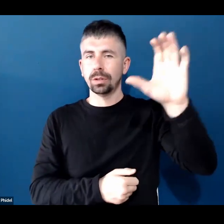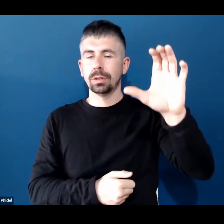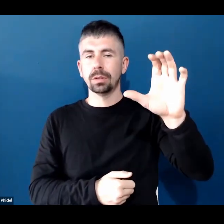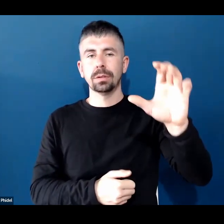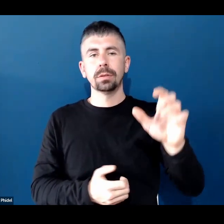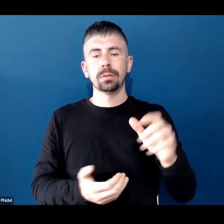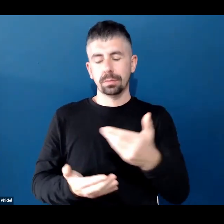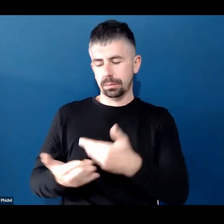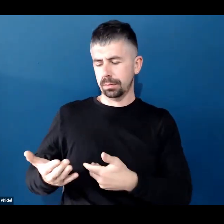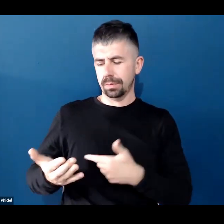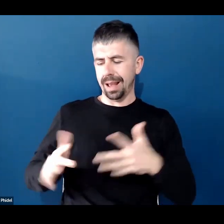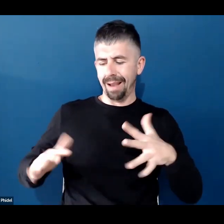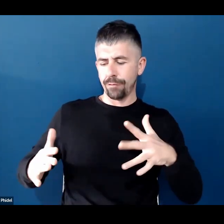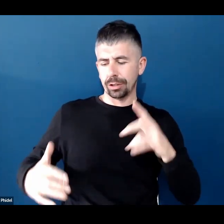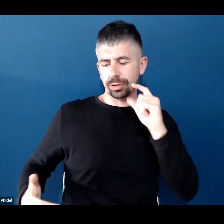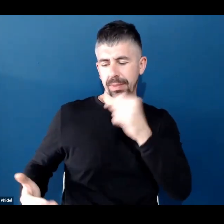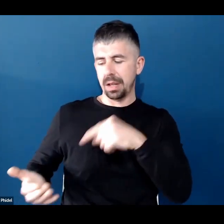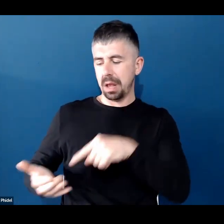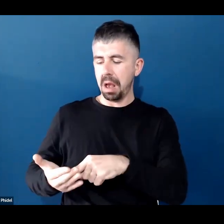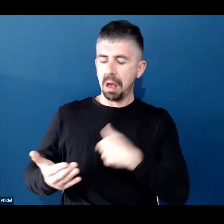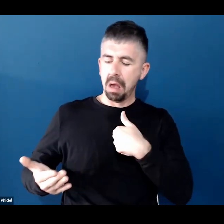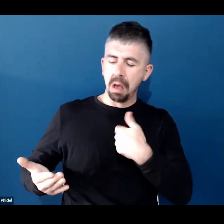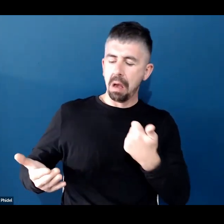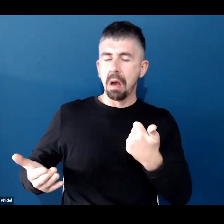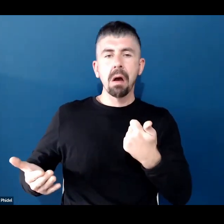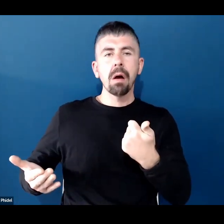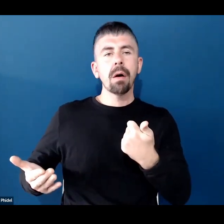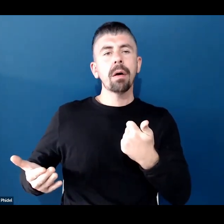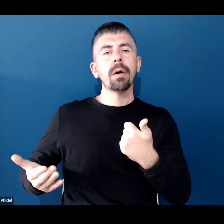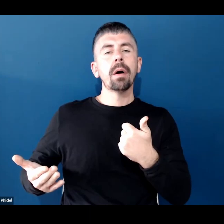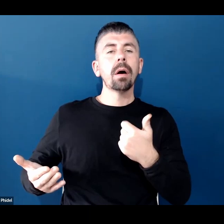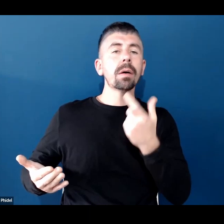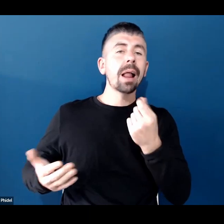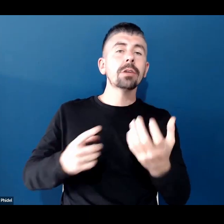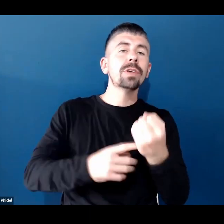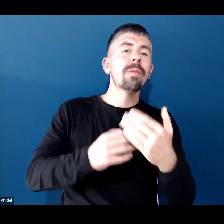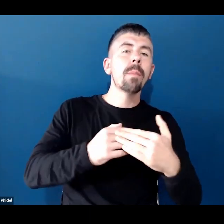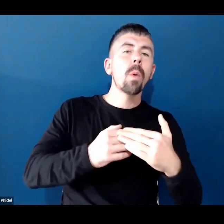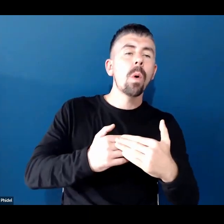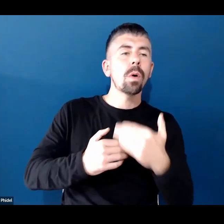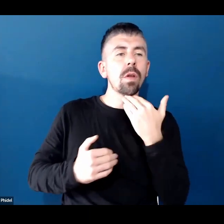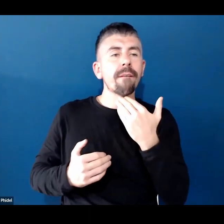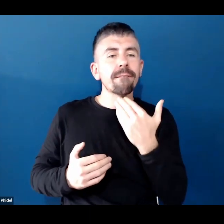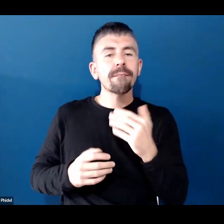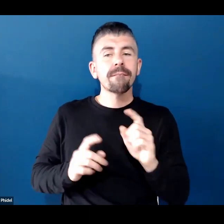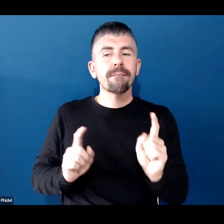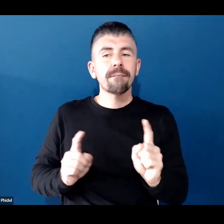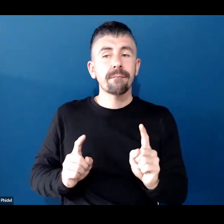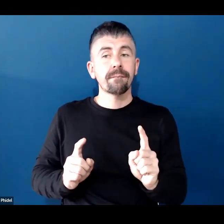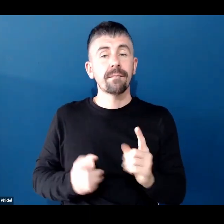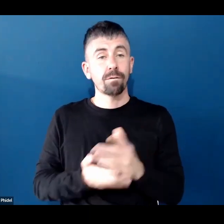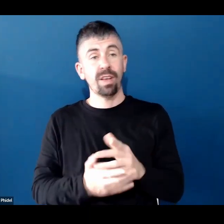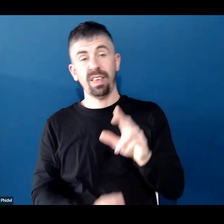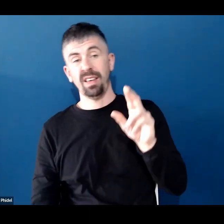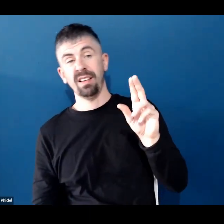their average speed and they ask themselves, okay, how faster, is that sufficient? Is that fast enough? The answer is no.